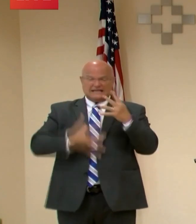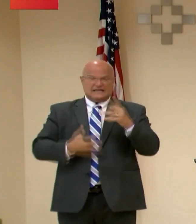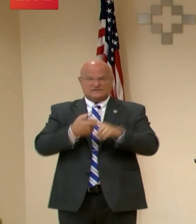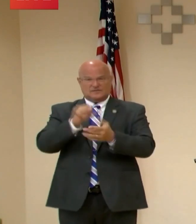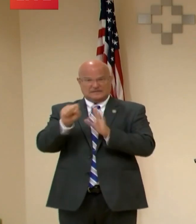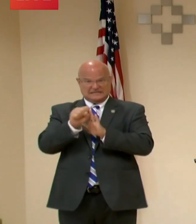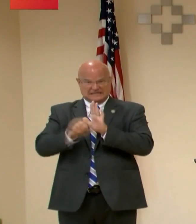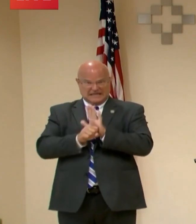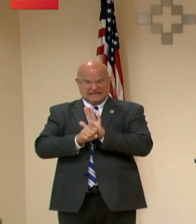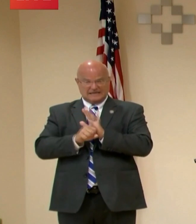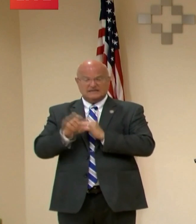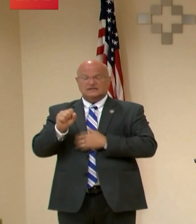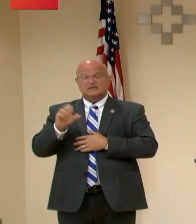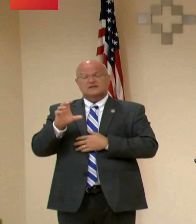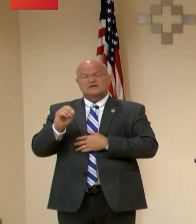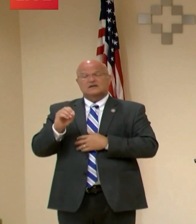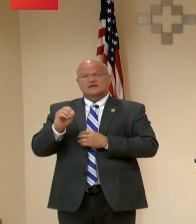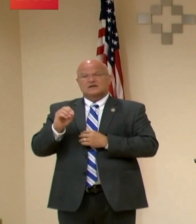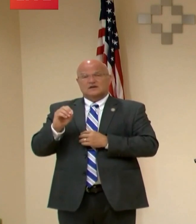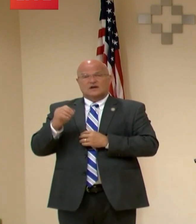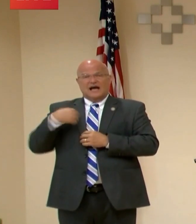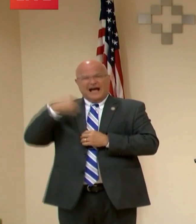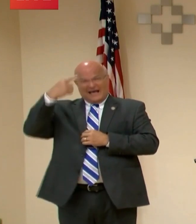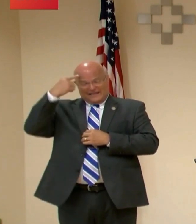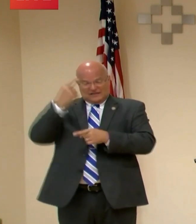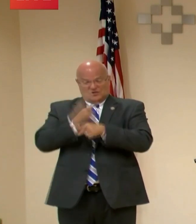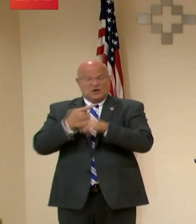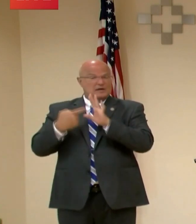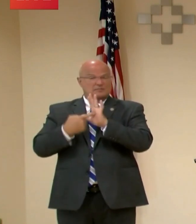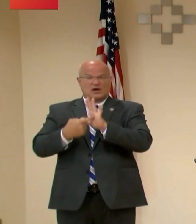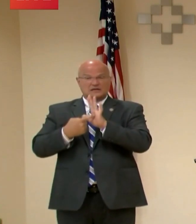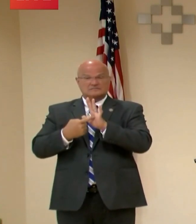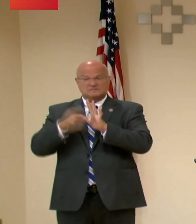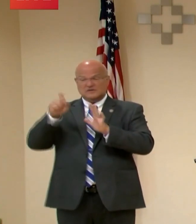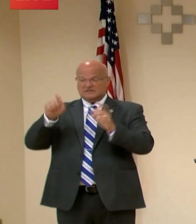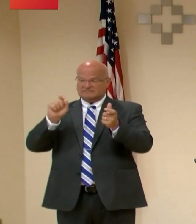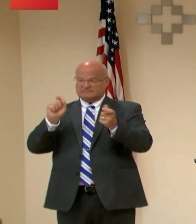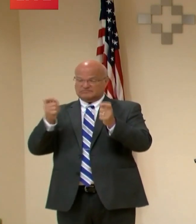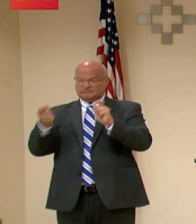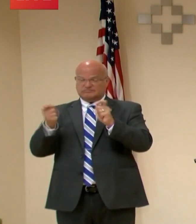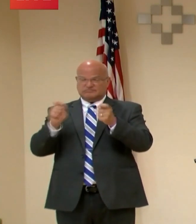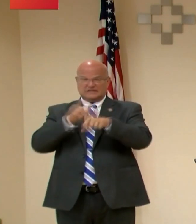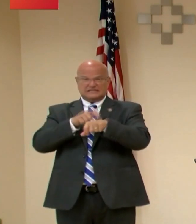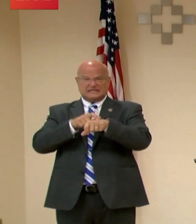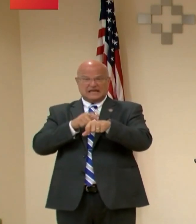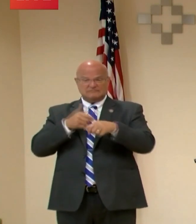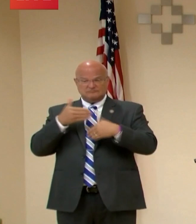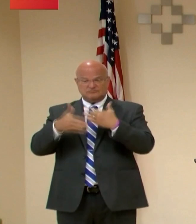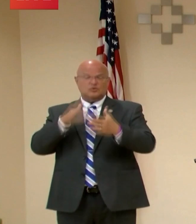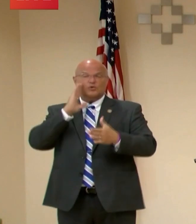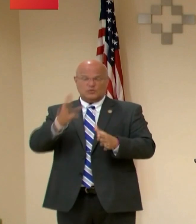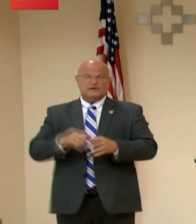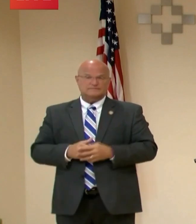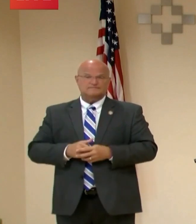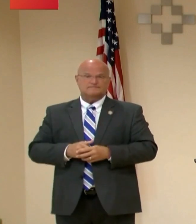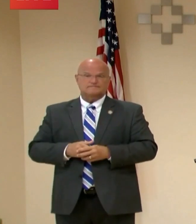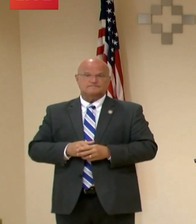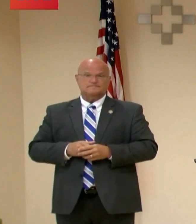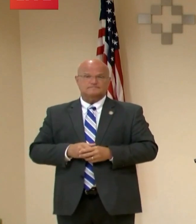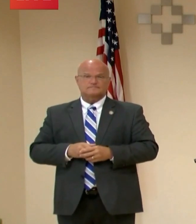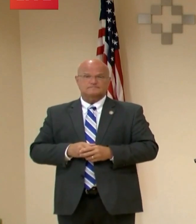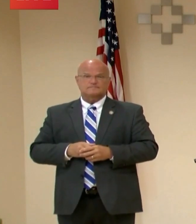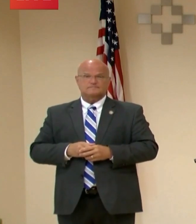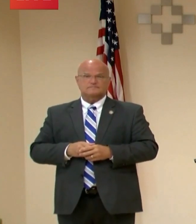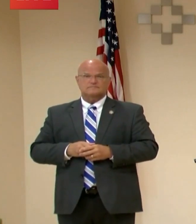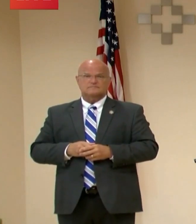from the state. And so I think that's the right model. If we need to adjust it as time goes on, we'll take a look at that.